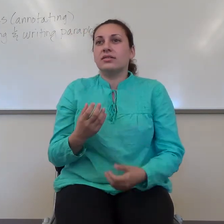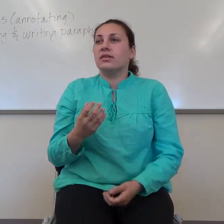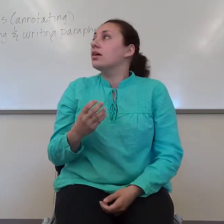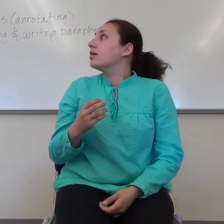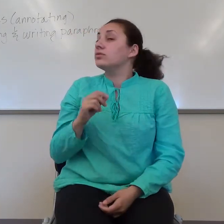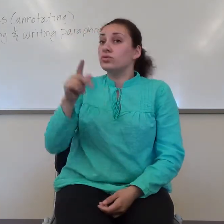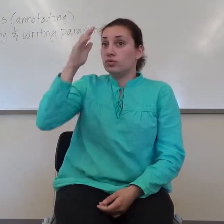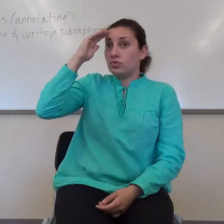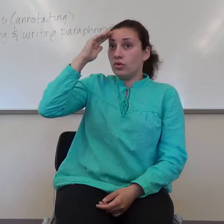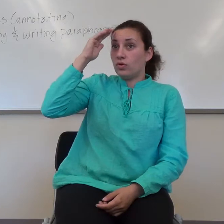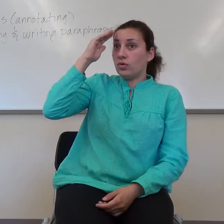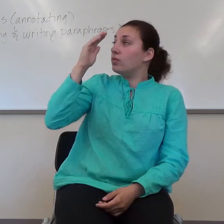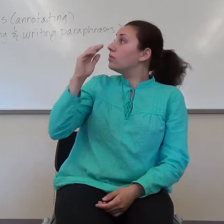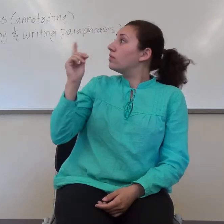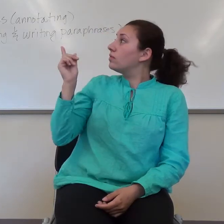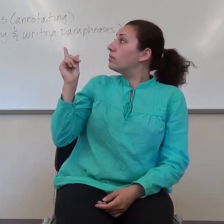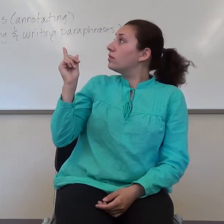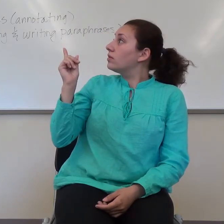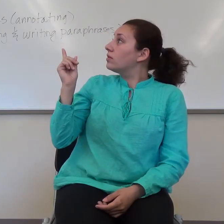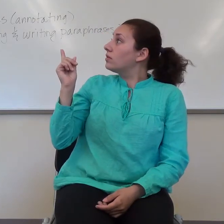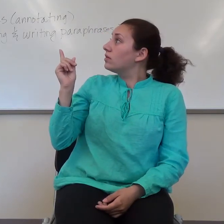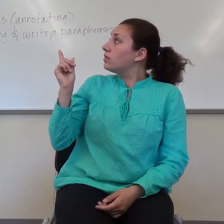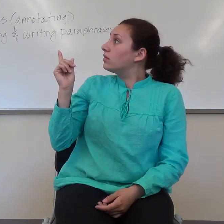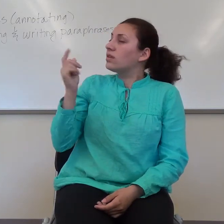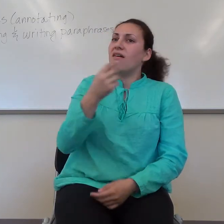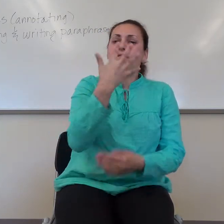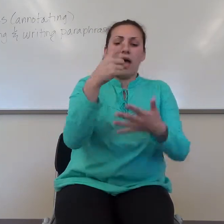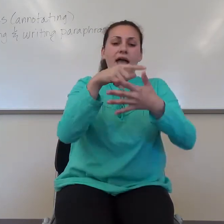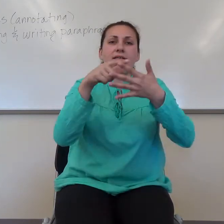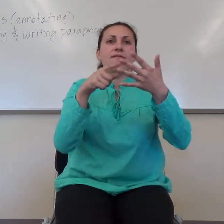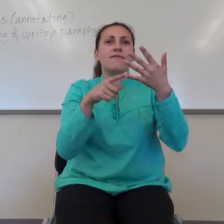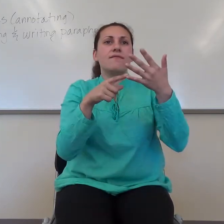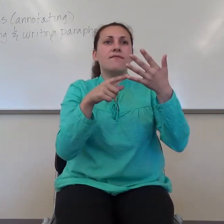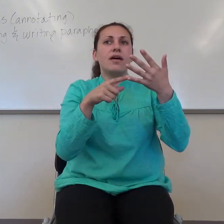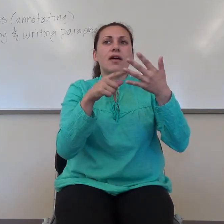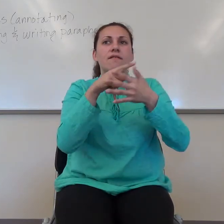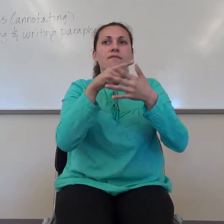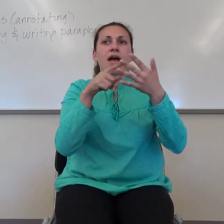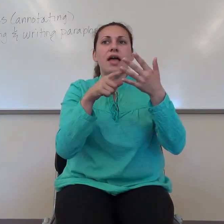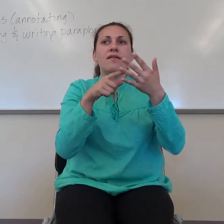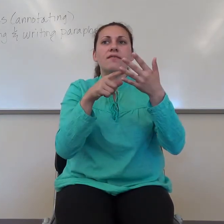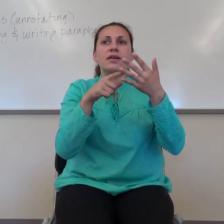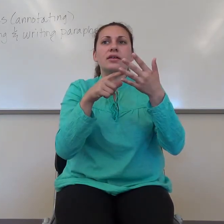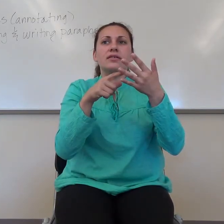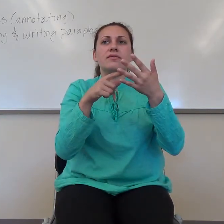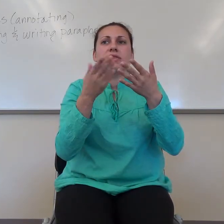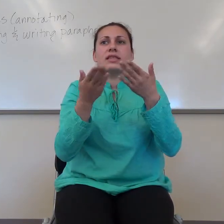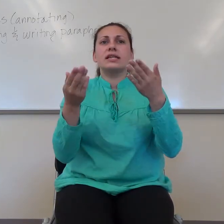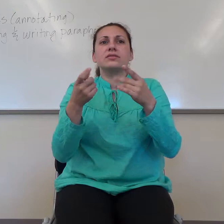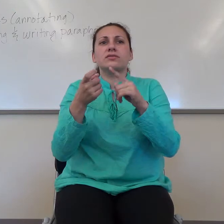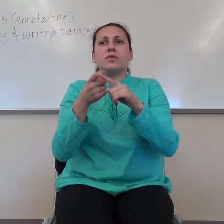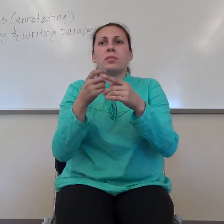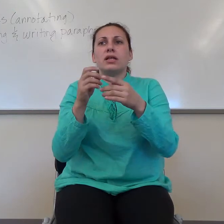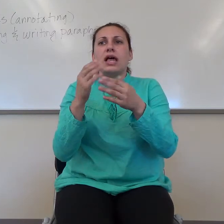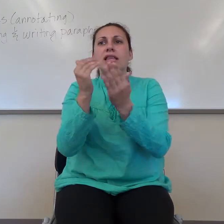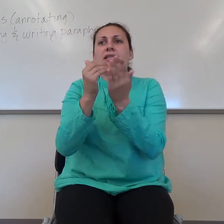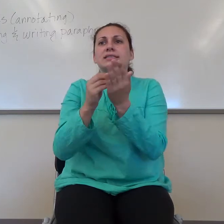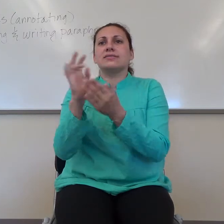list? What's that? What are those 5? That's 5 of 7 things. Those are